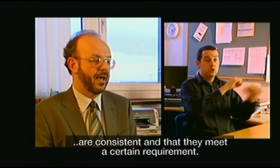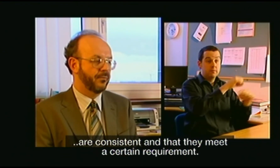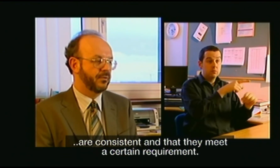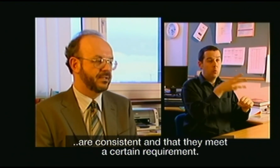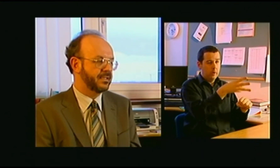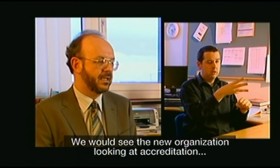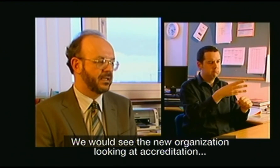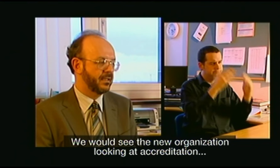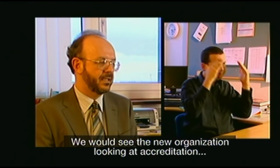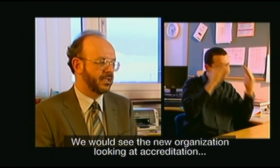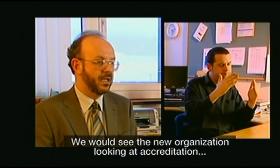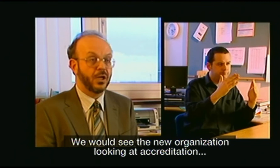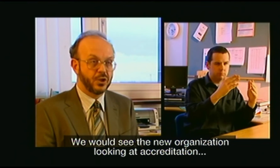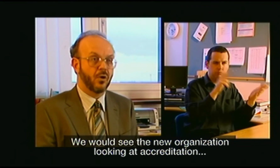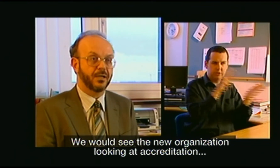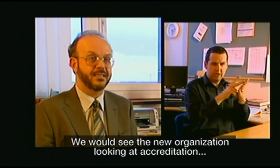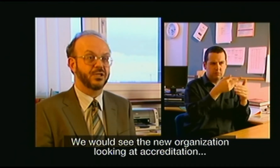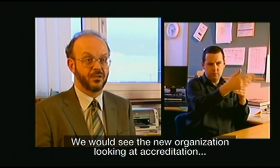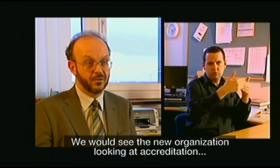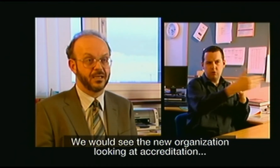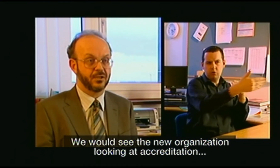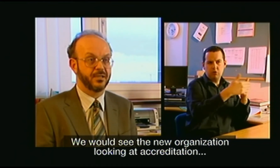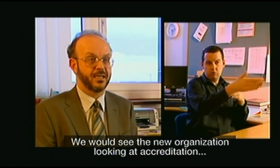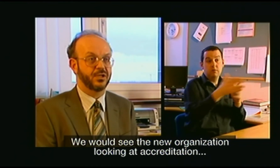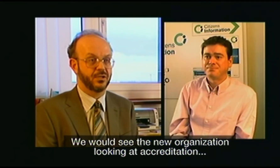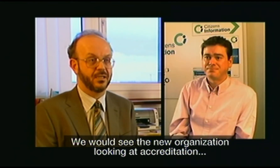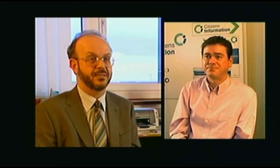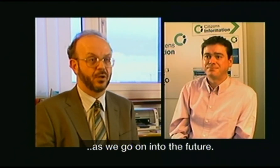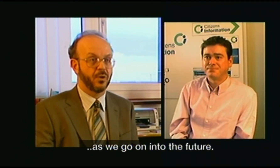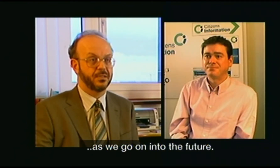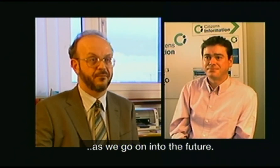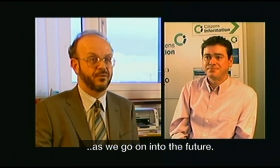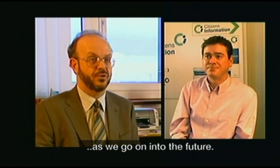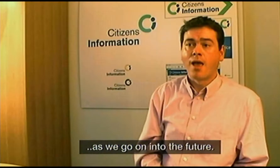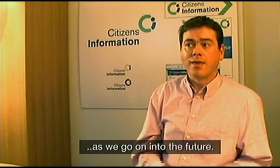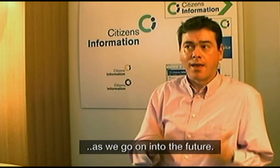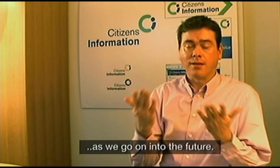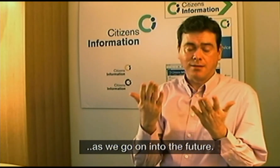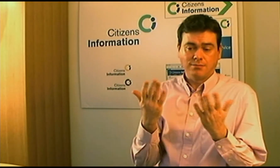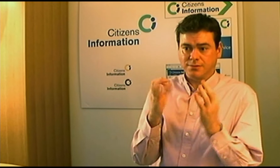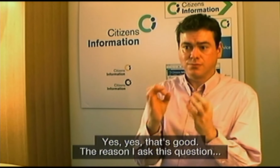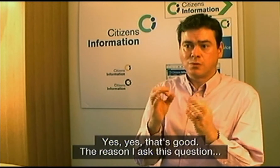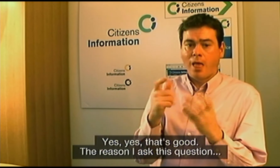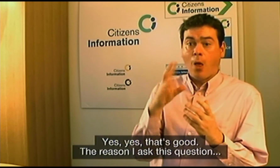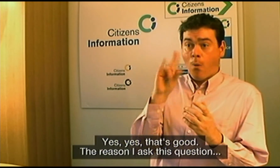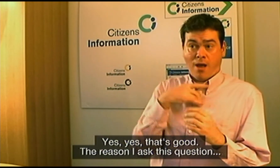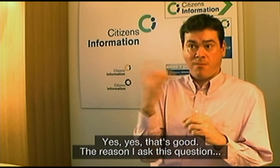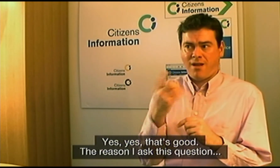And we would see the new organisation looking at accreditation as we go on into the future. Yes, that's good.